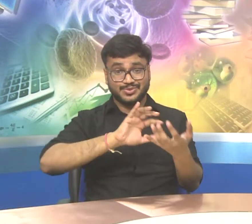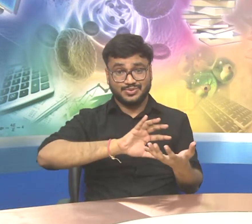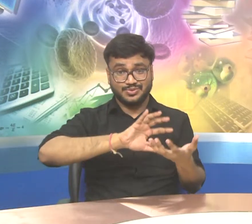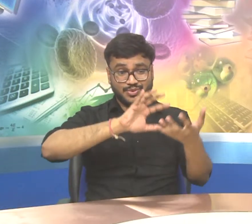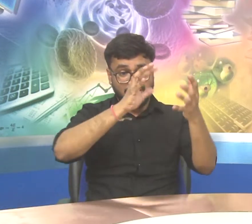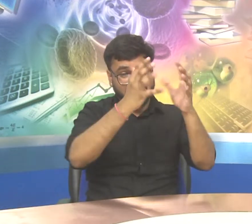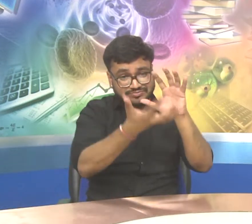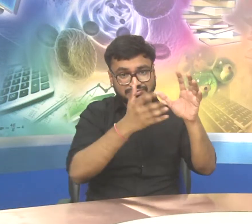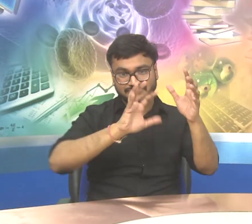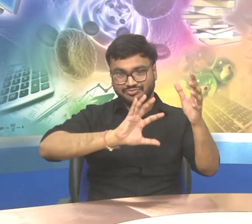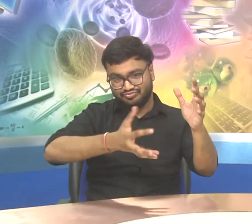the solar system